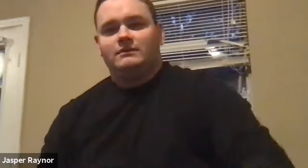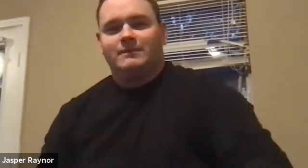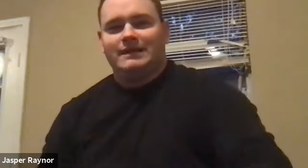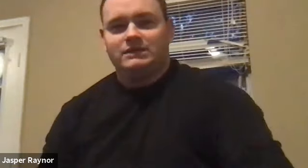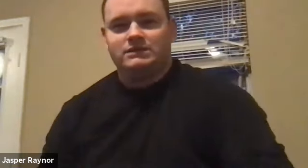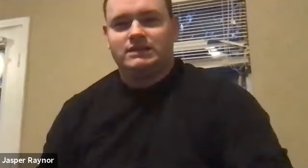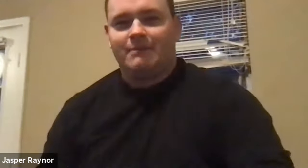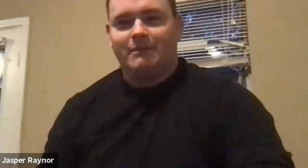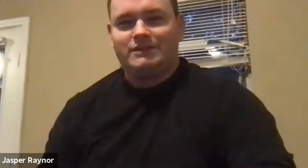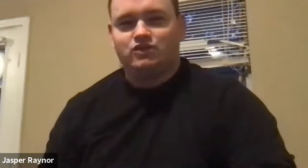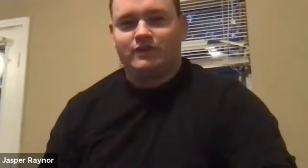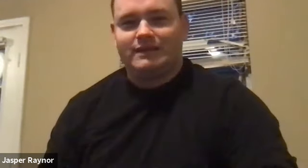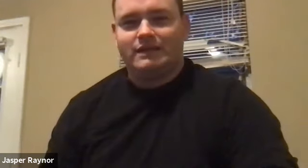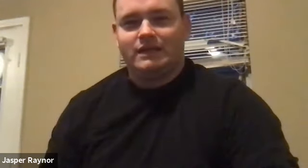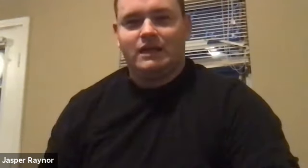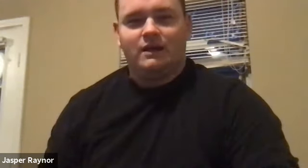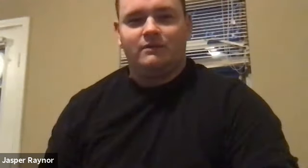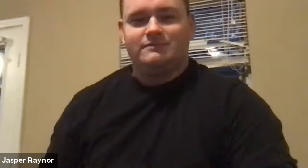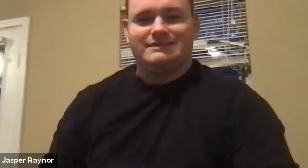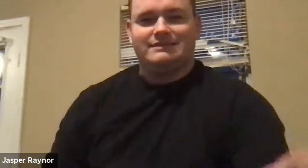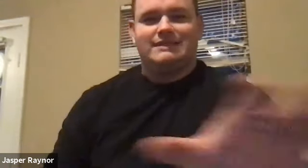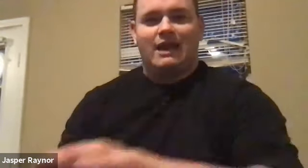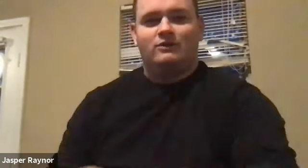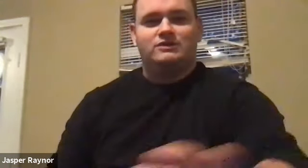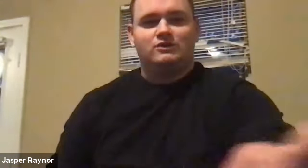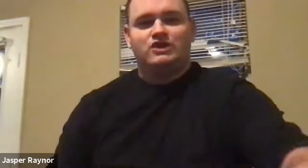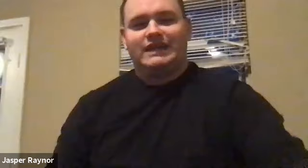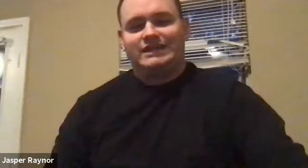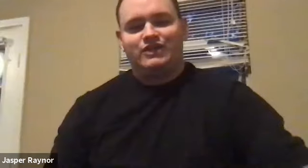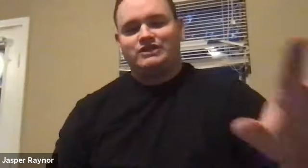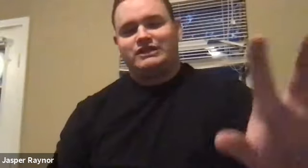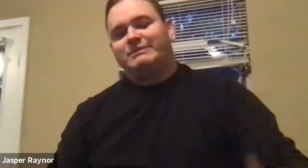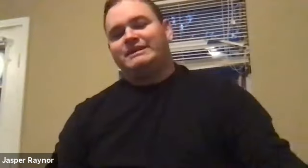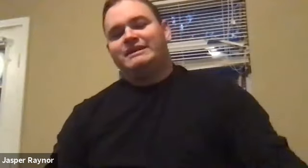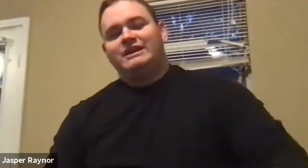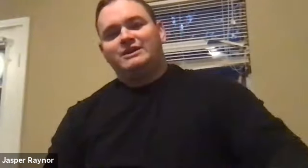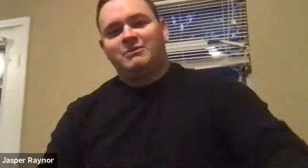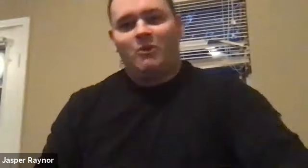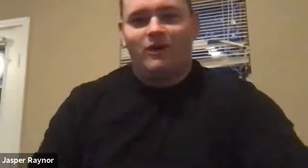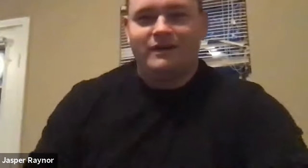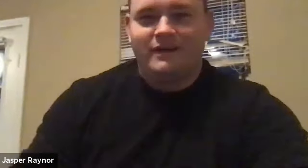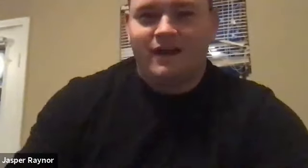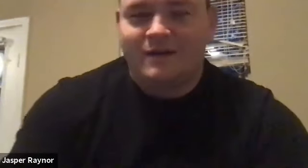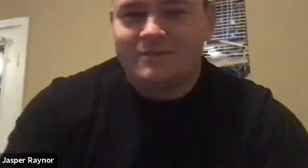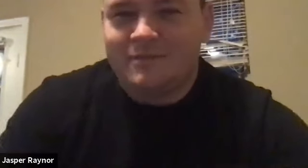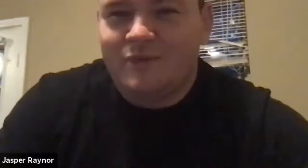my top of my screen down. So Shannon, you're actually gonna be number one.